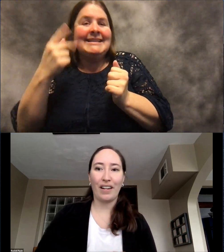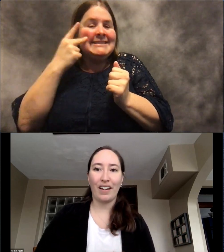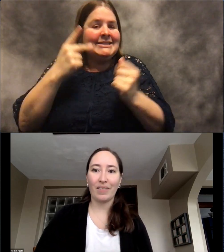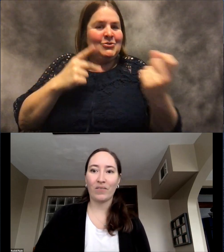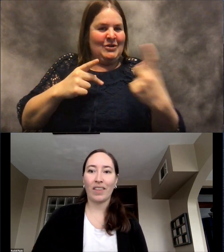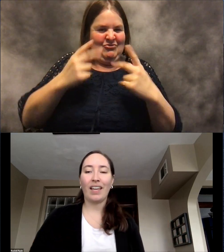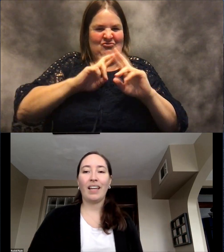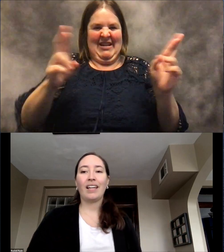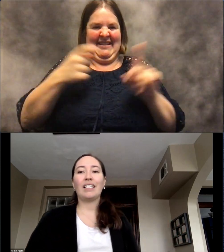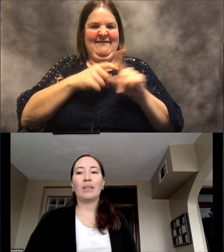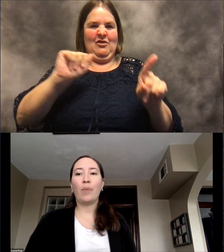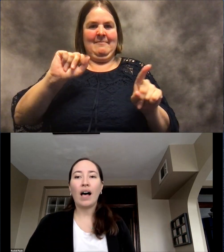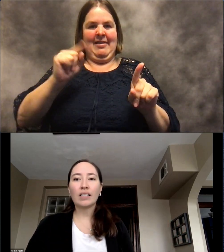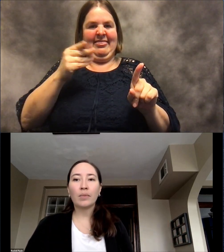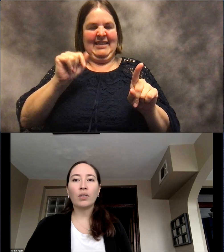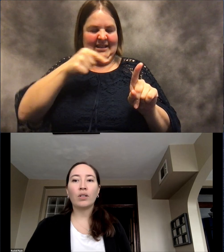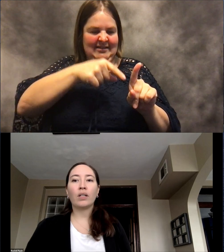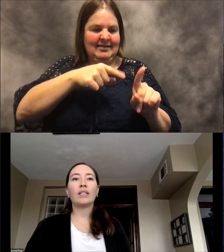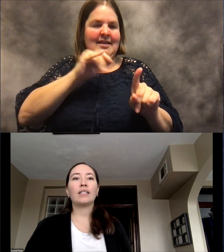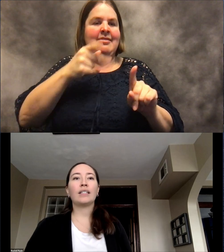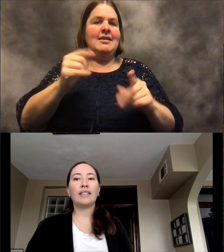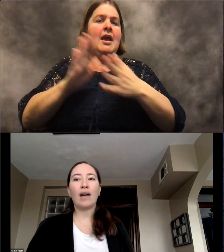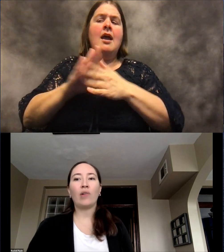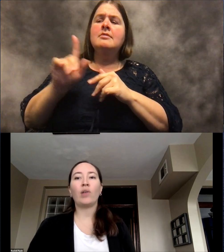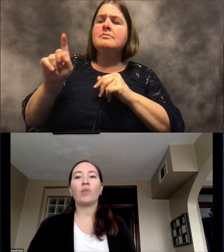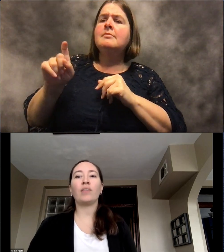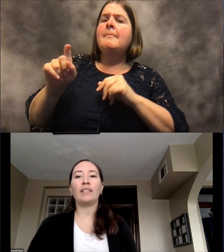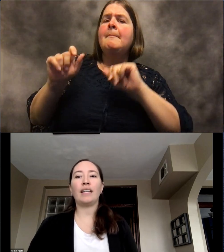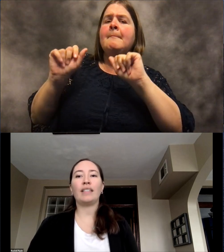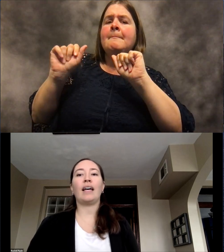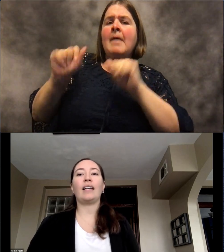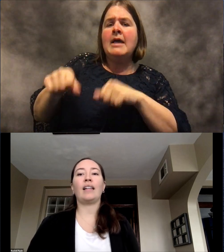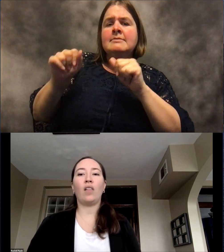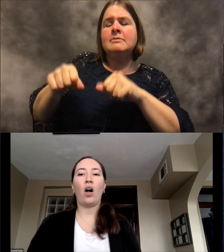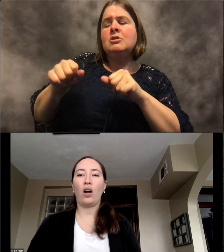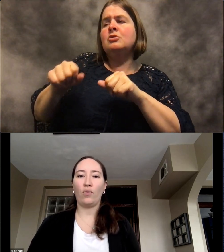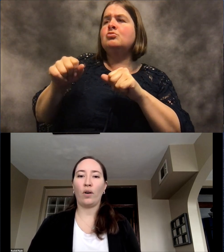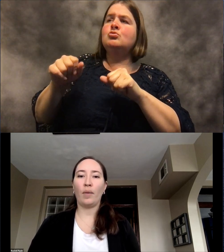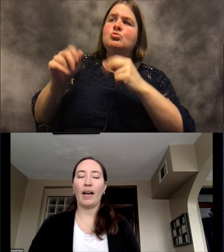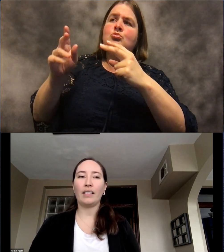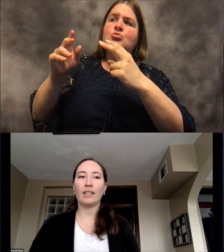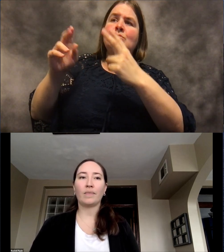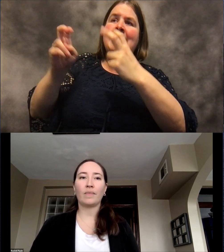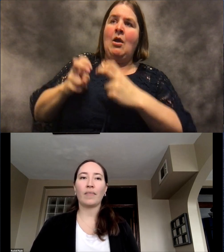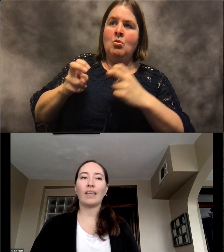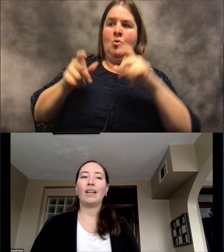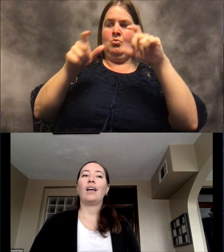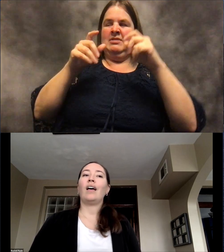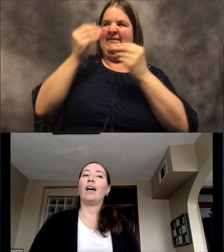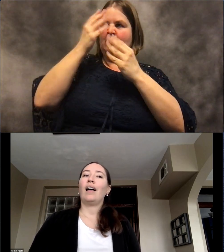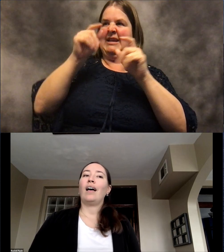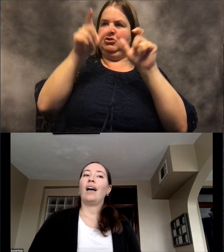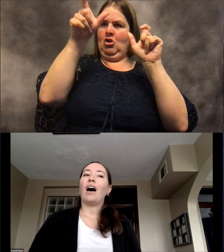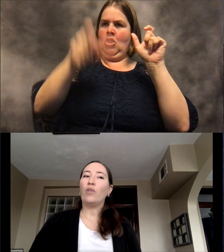from Athena. Is it possible to download the data set in long format?